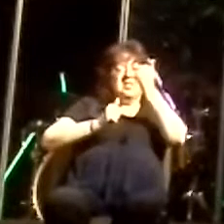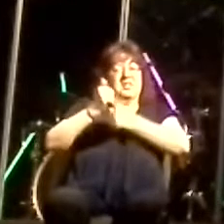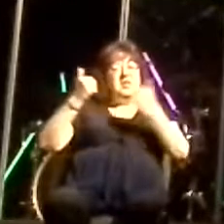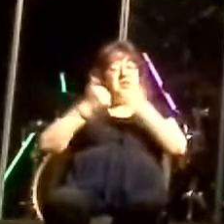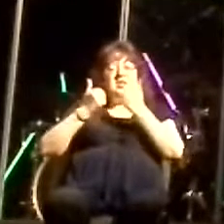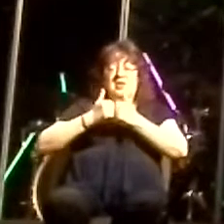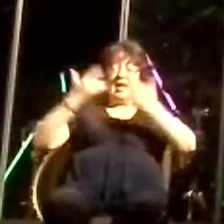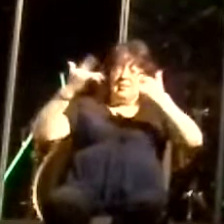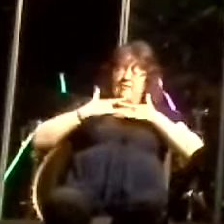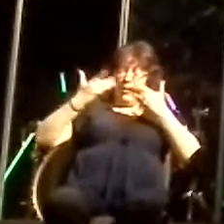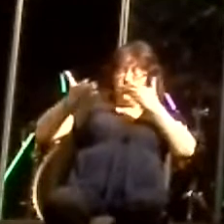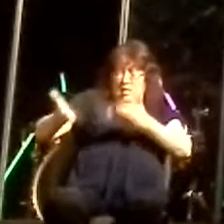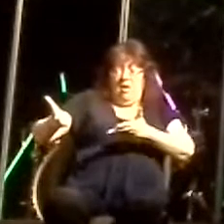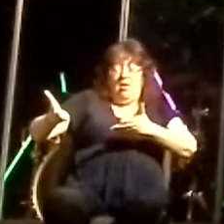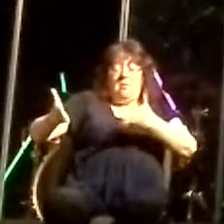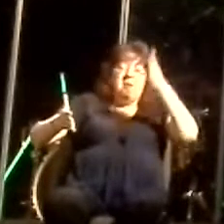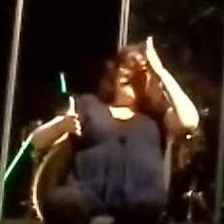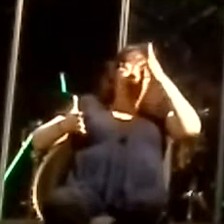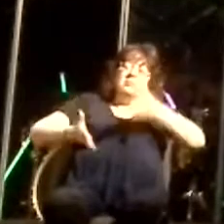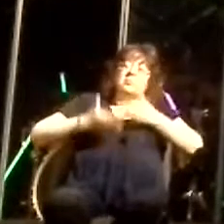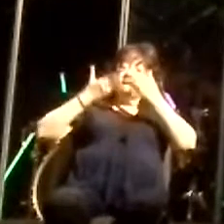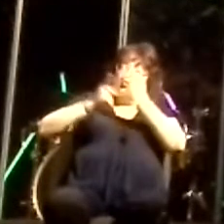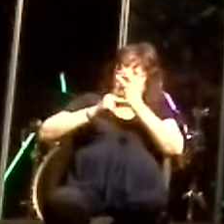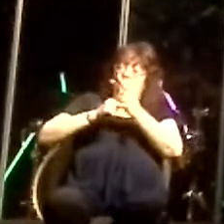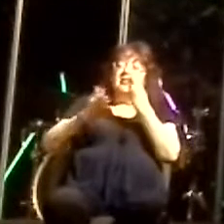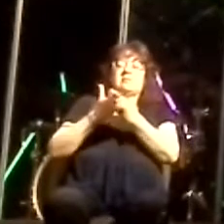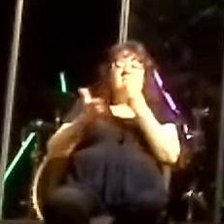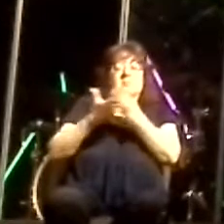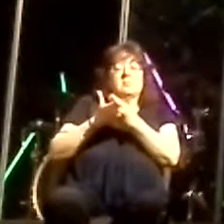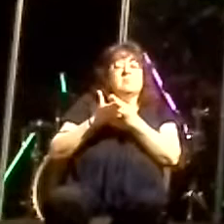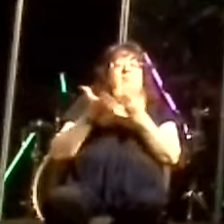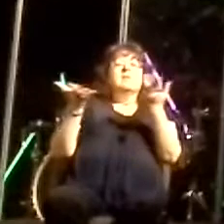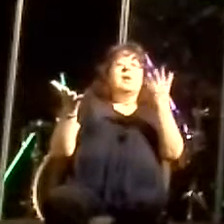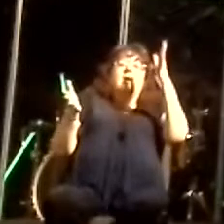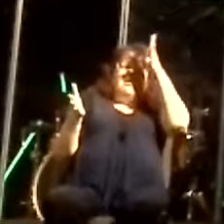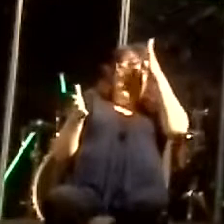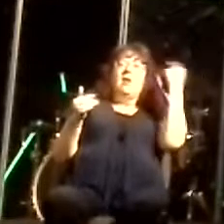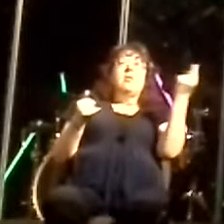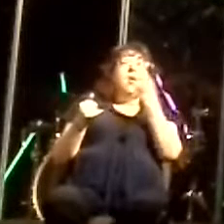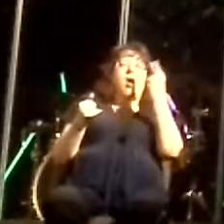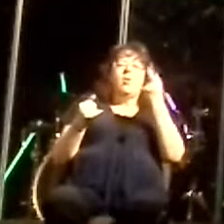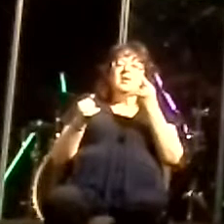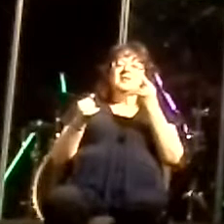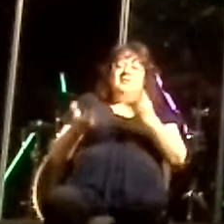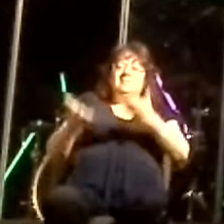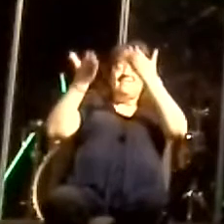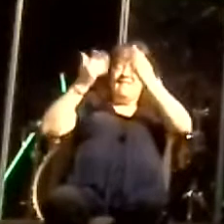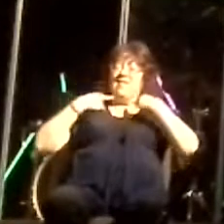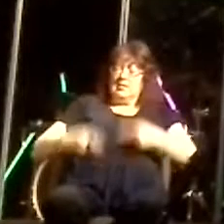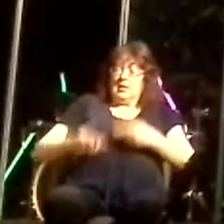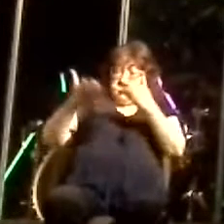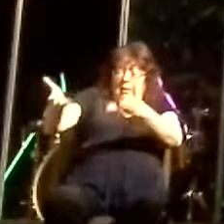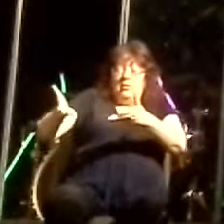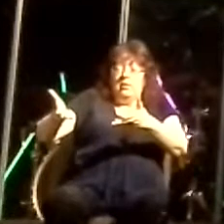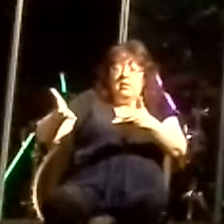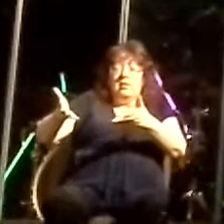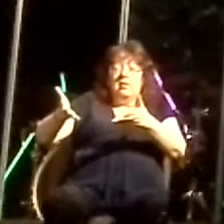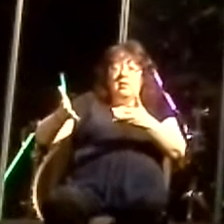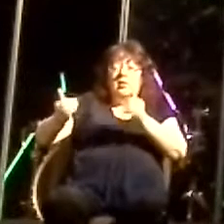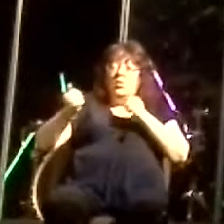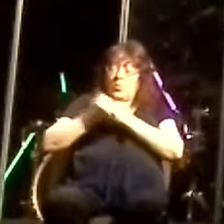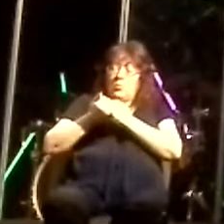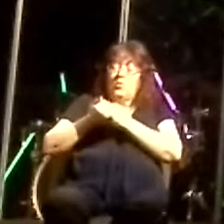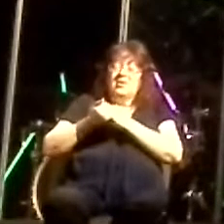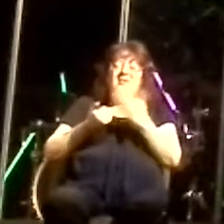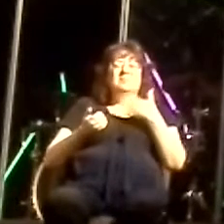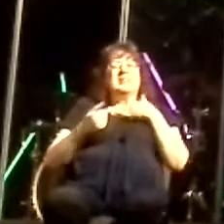game. He was at every event. My father provided for us financially. My father was always present physically. He